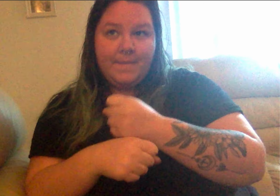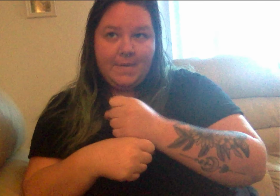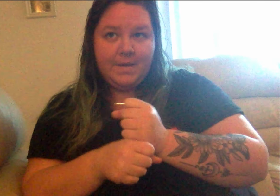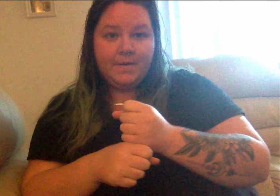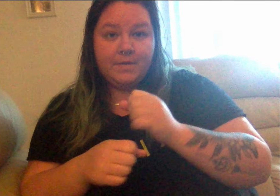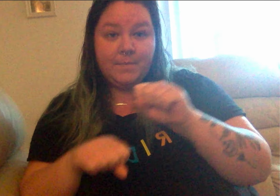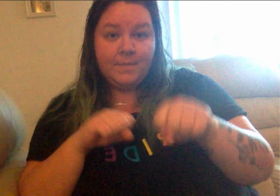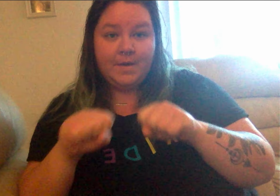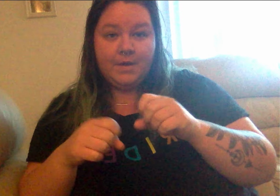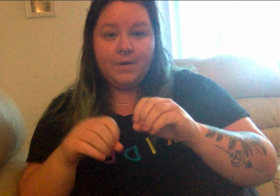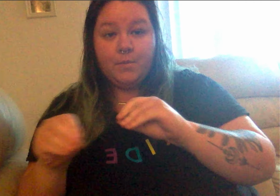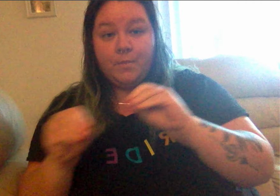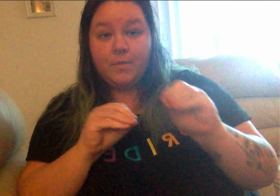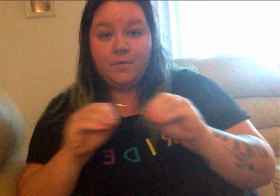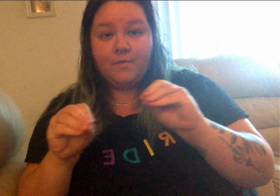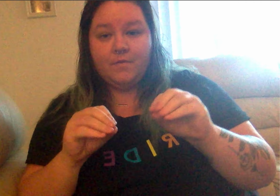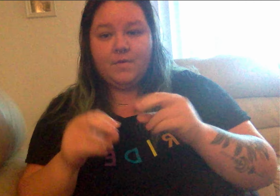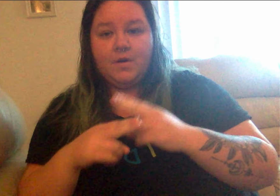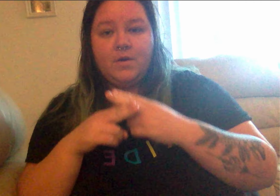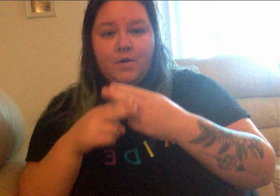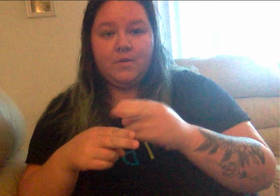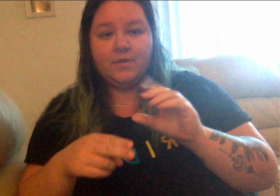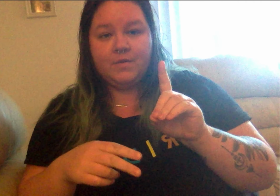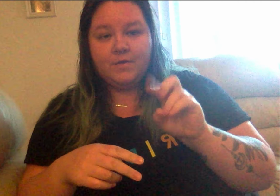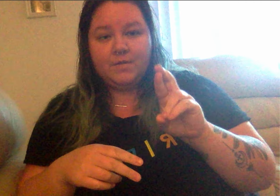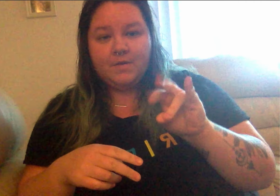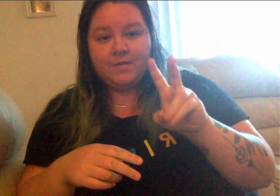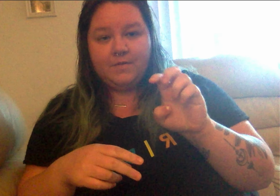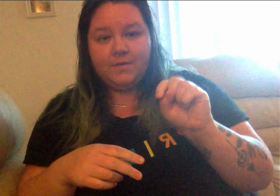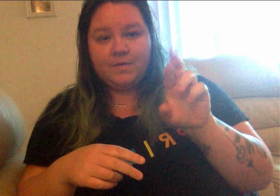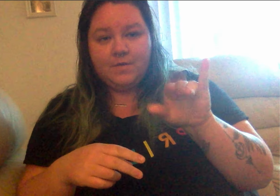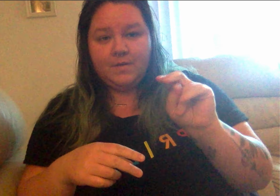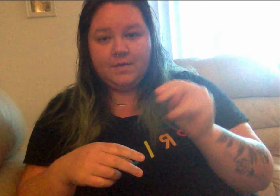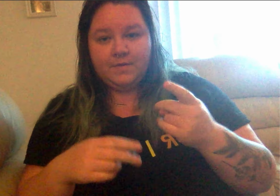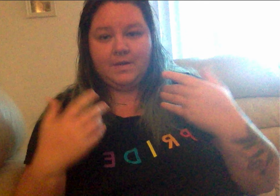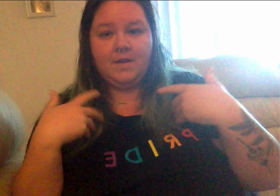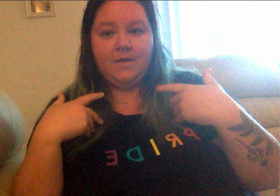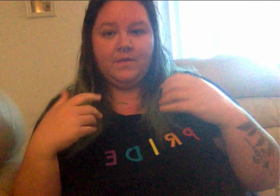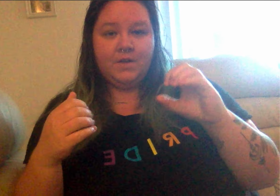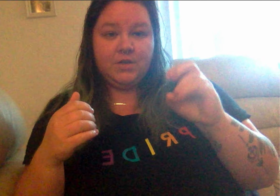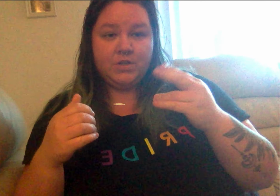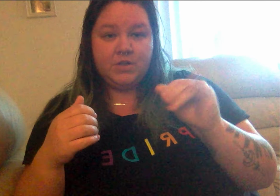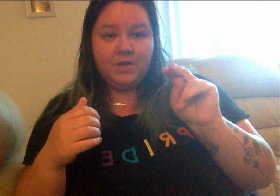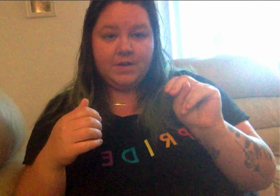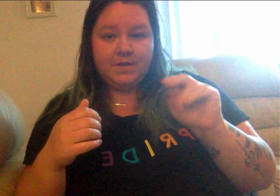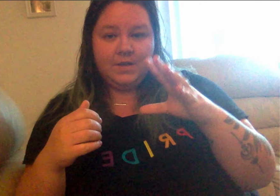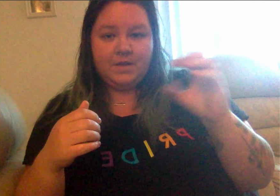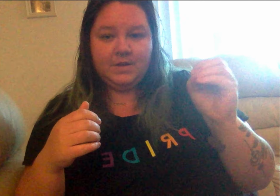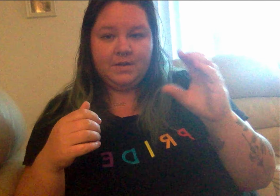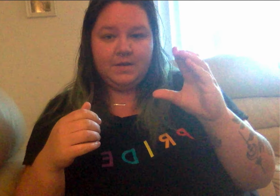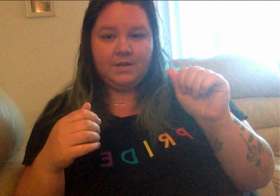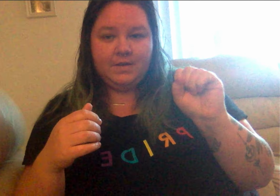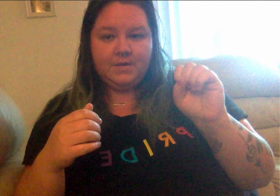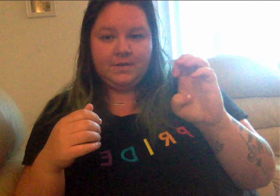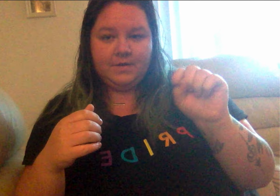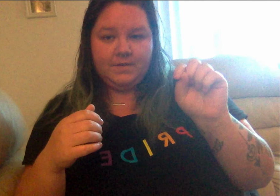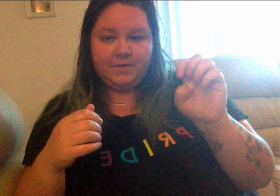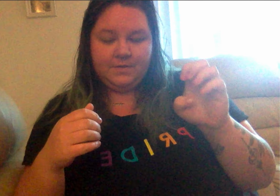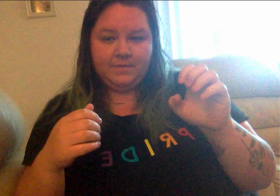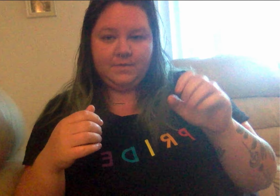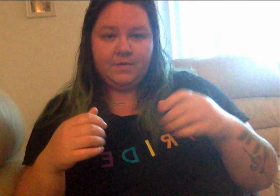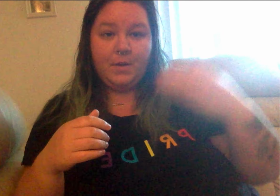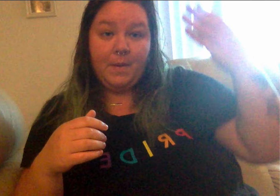drivetrain. That is made up of the chain and the cassette, which is attached to the rear hub on the rear